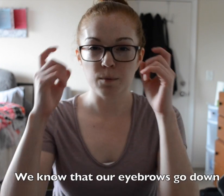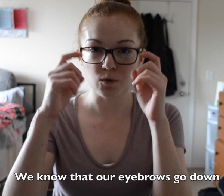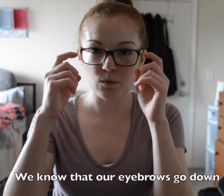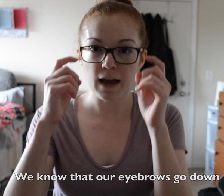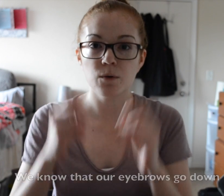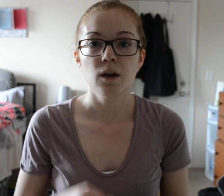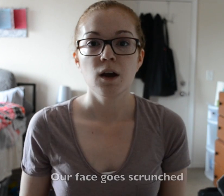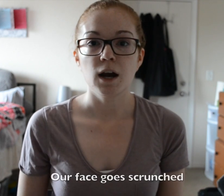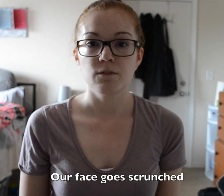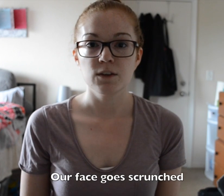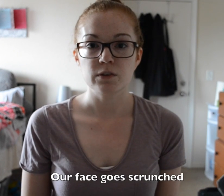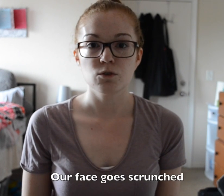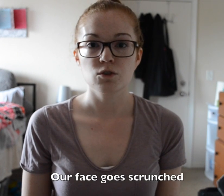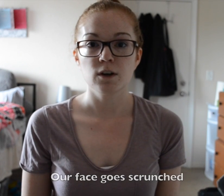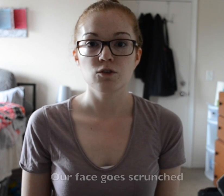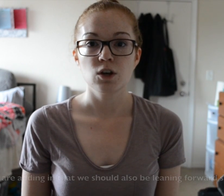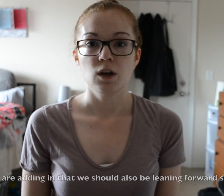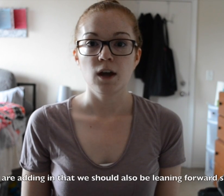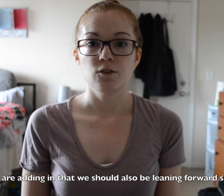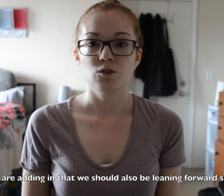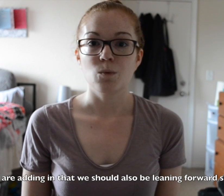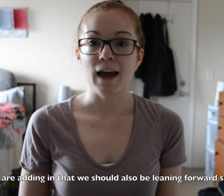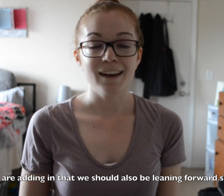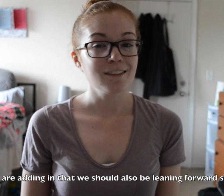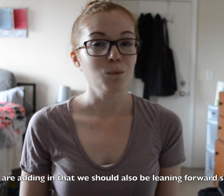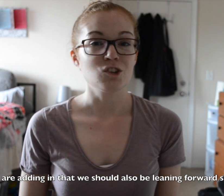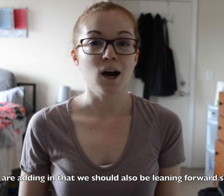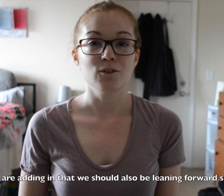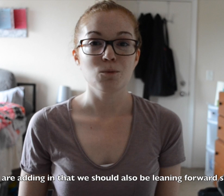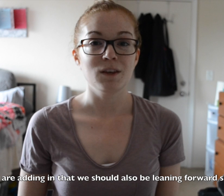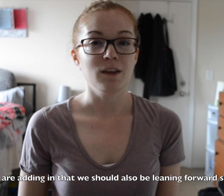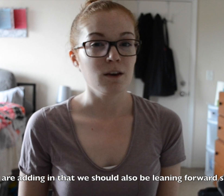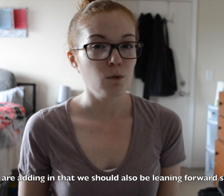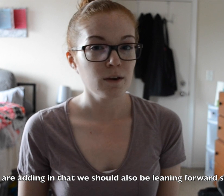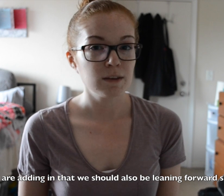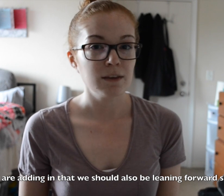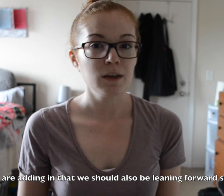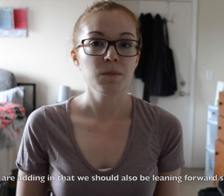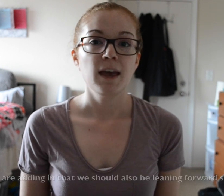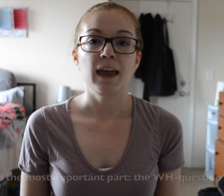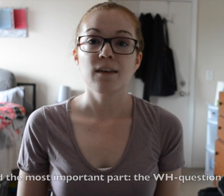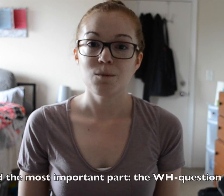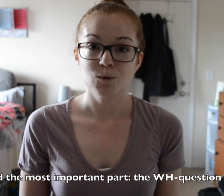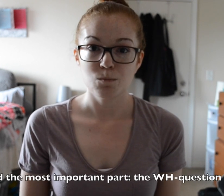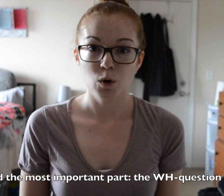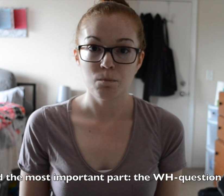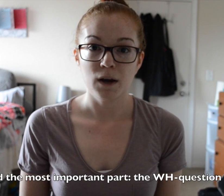go down, our face goes scrunched, and we're adding in that we should also be leaning forward slightly. And the most important part,